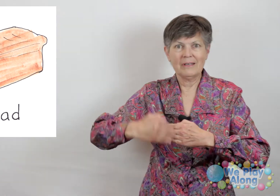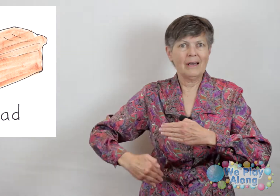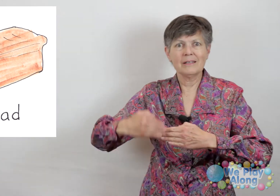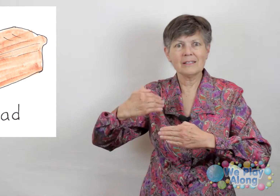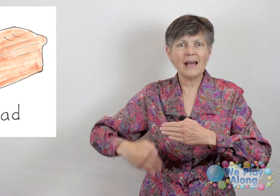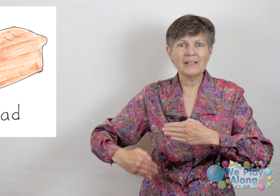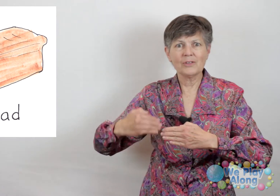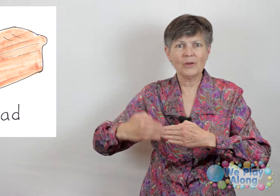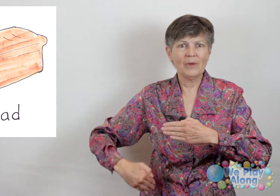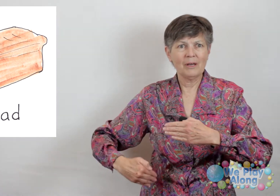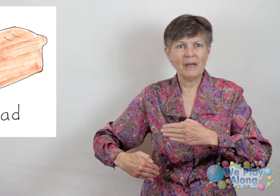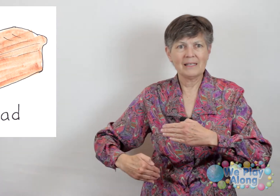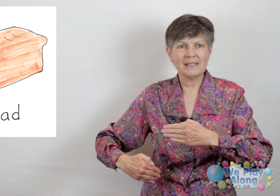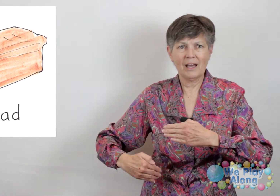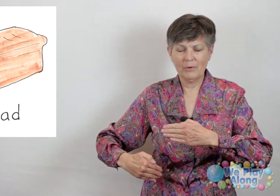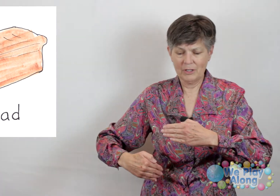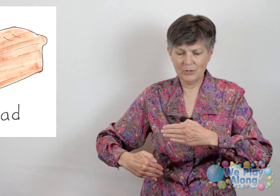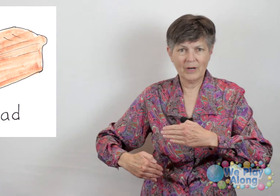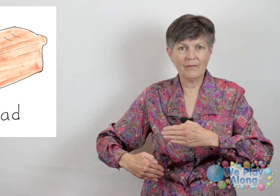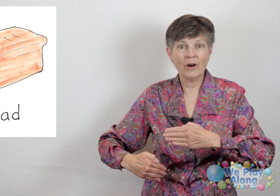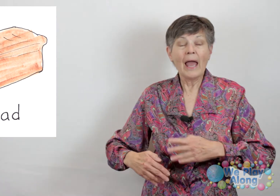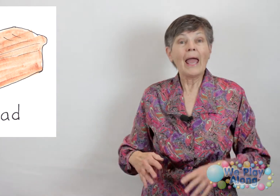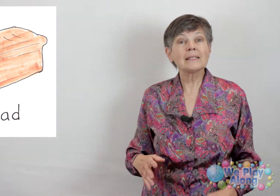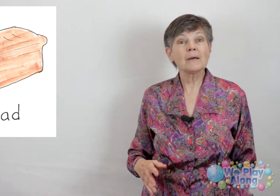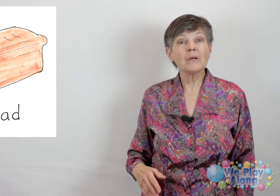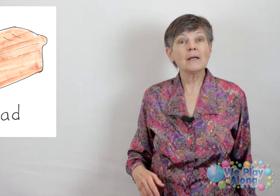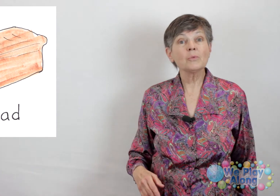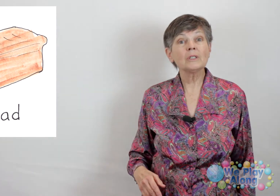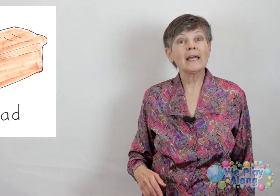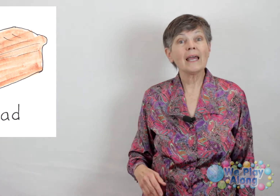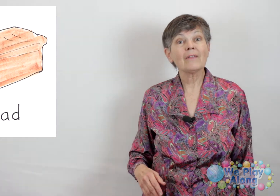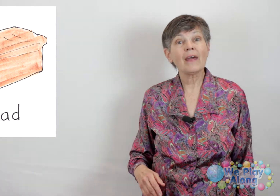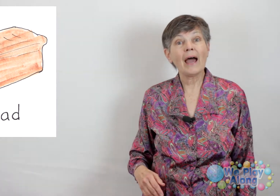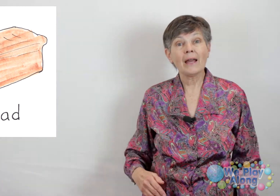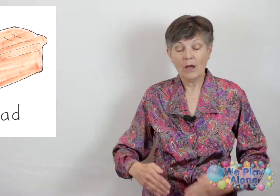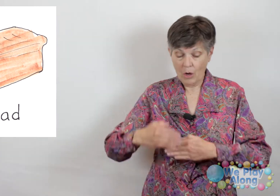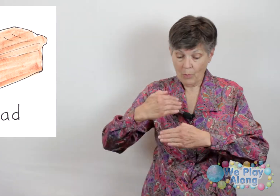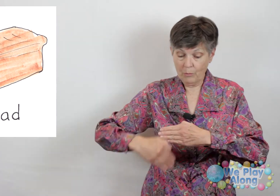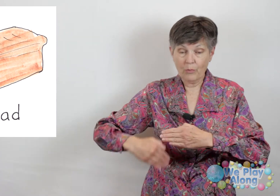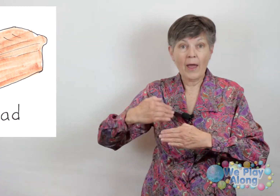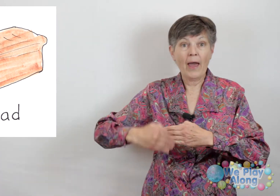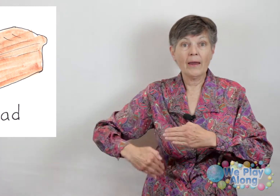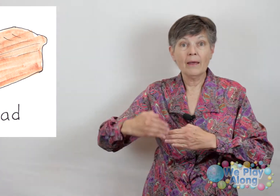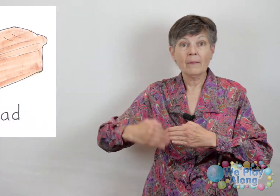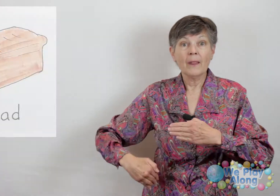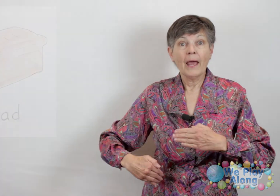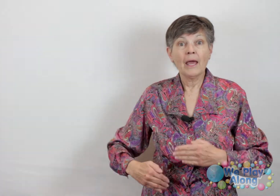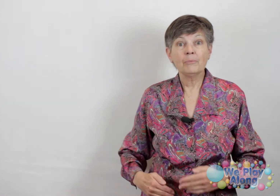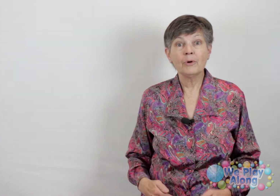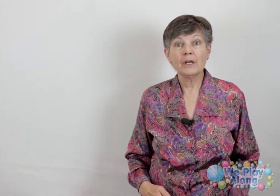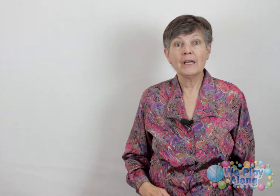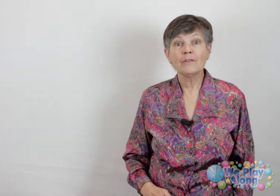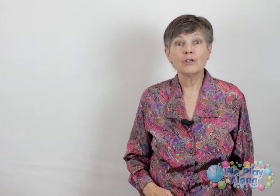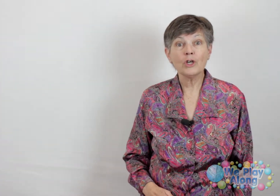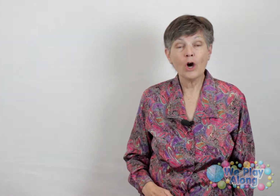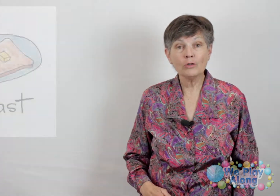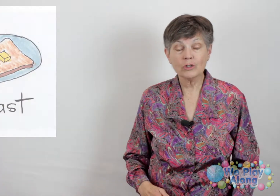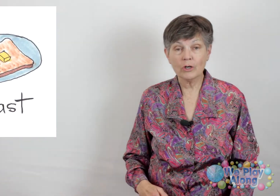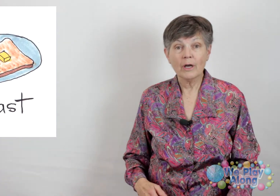get a slice so that we can make a sandwich or whatever. And sometimes we'll take that bread and put it in the toaster.